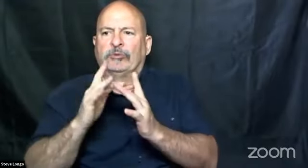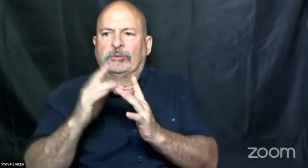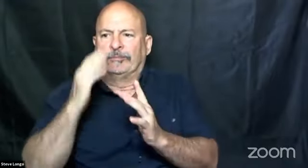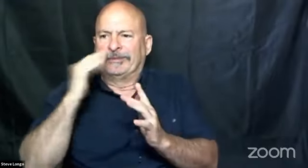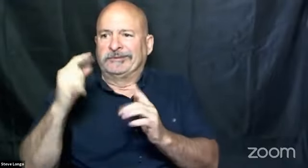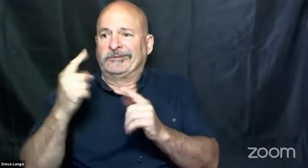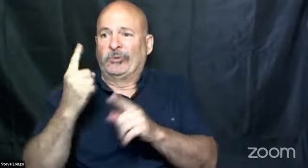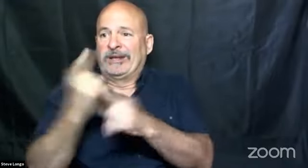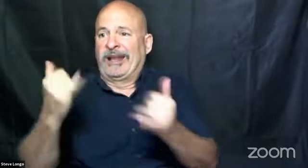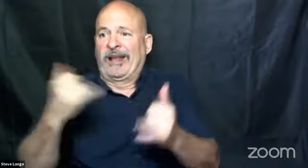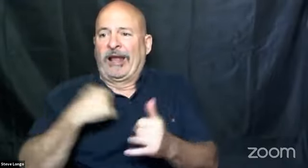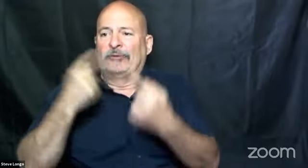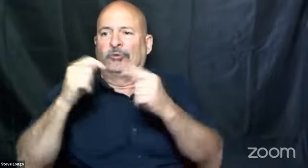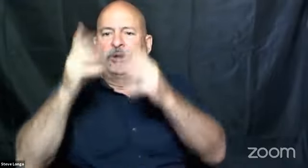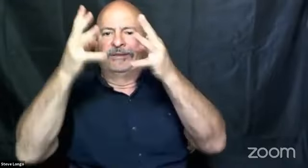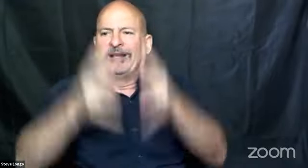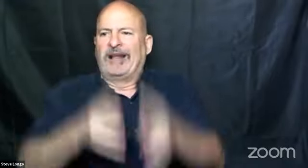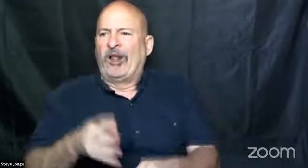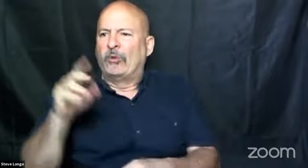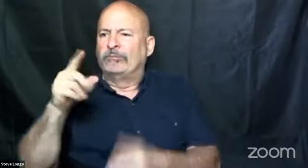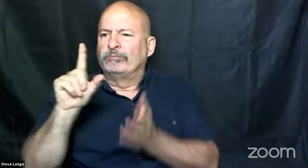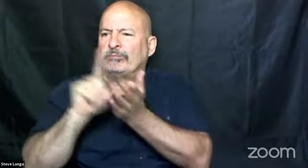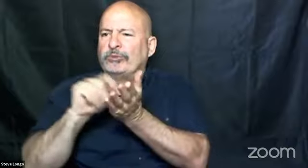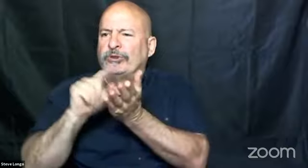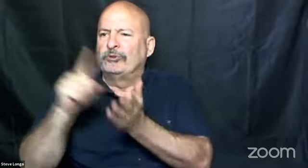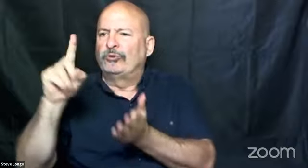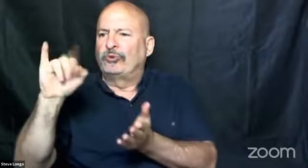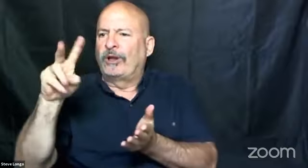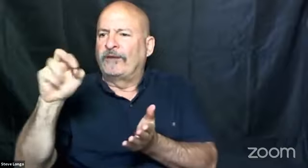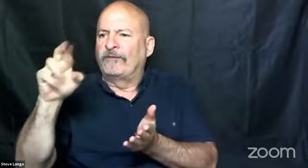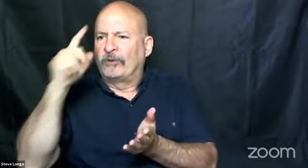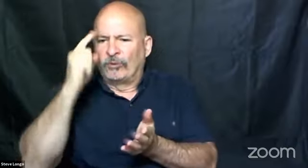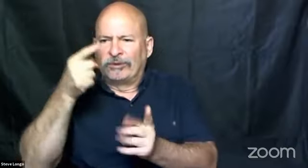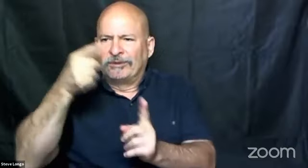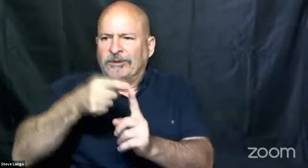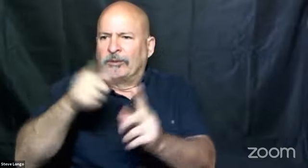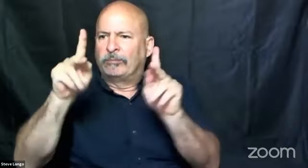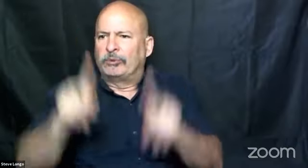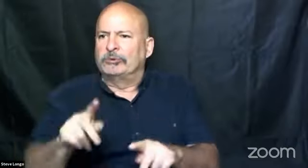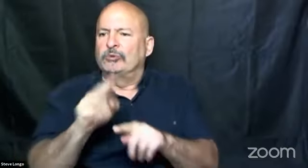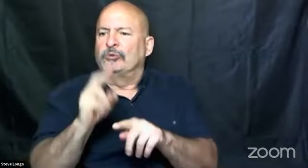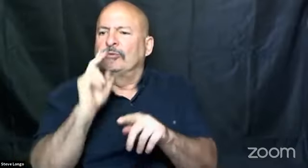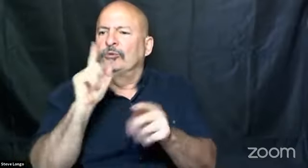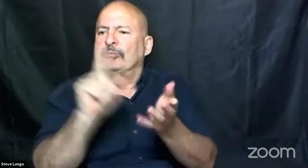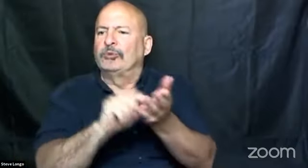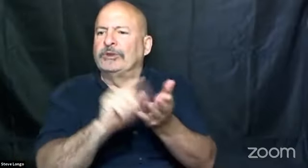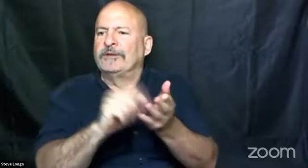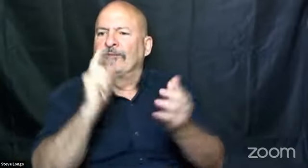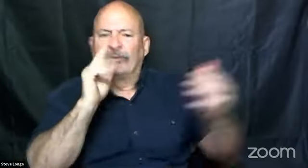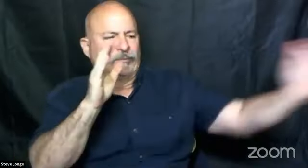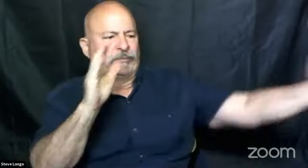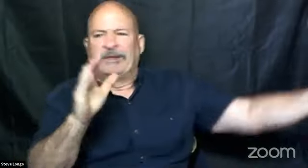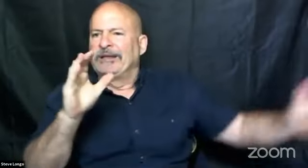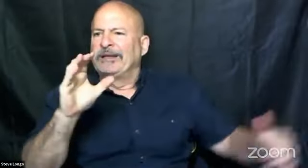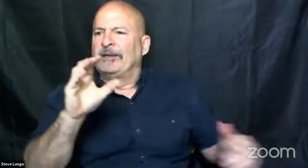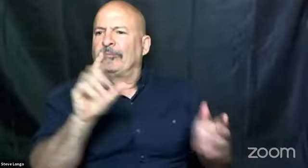that we've been using are out to date, therefore are just causing the computers to have just a lag.